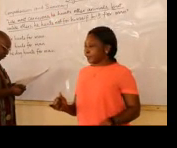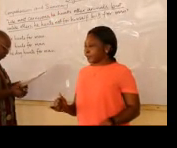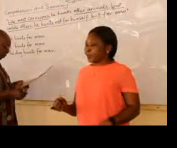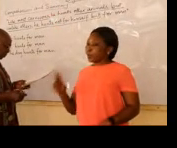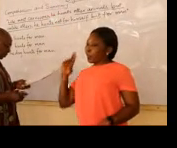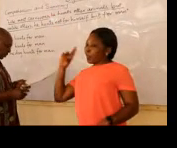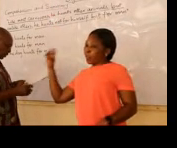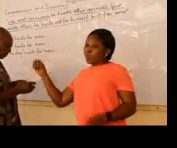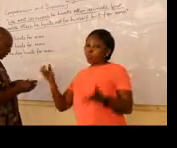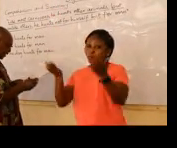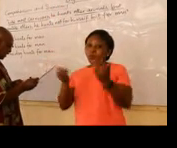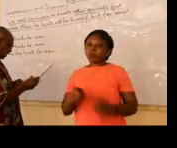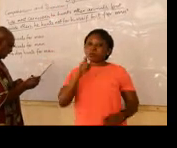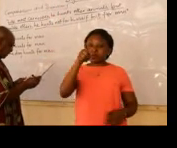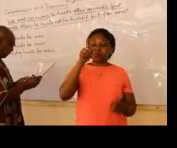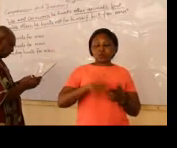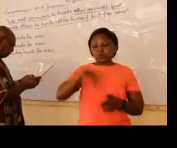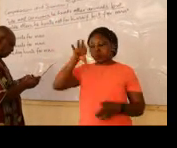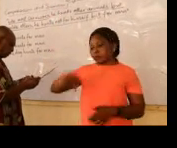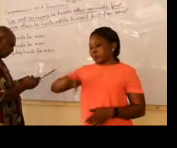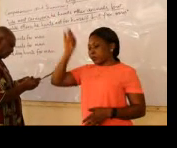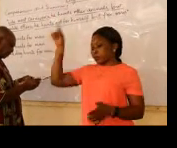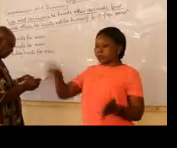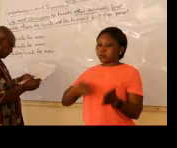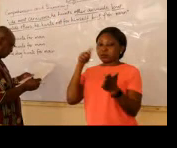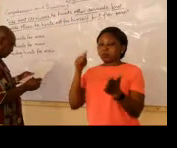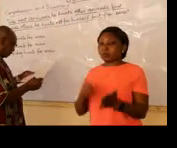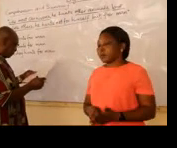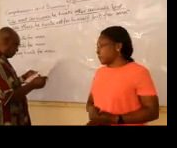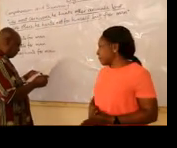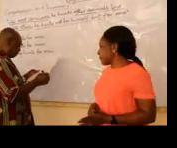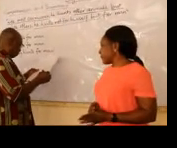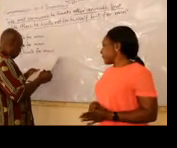I want you to pick this